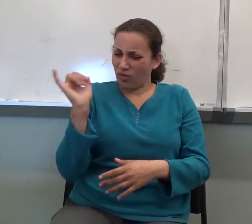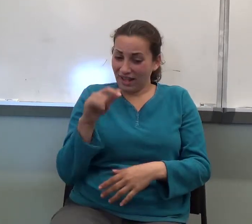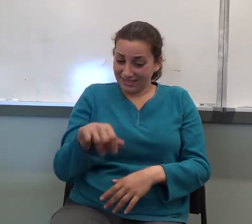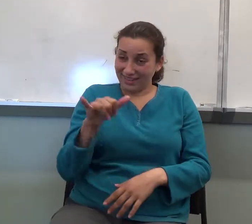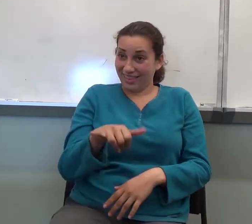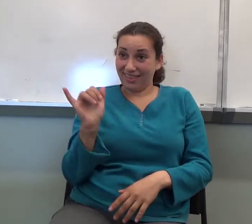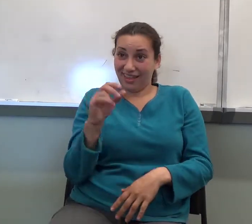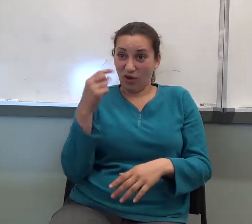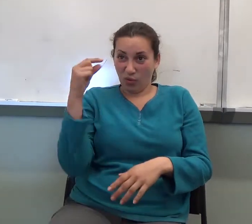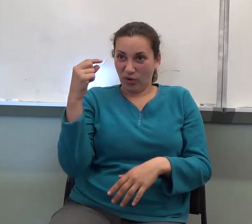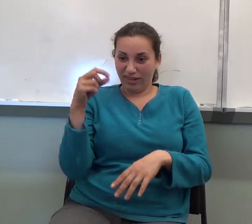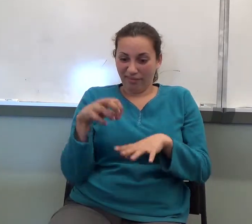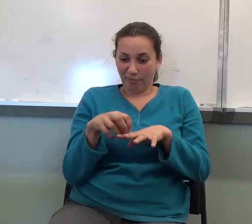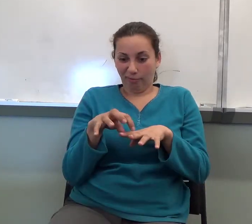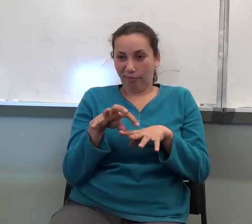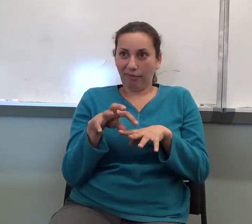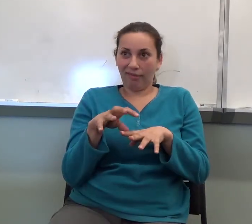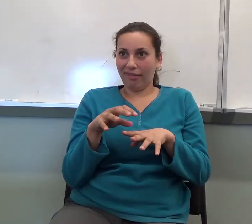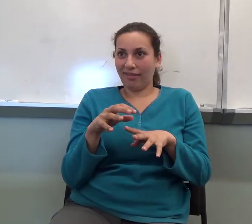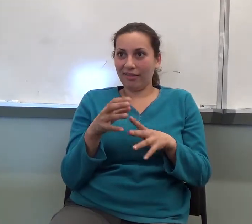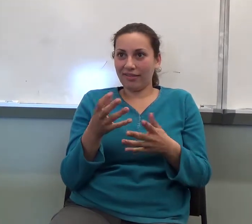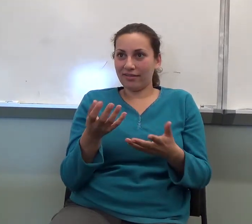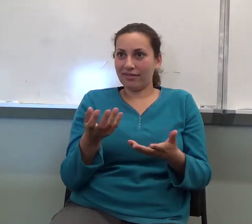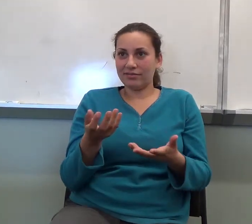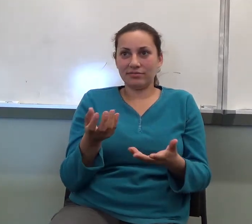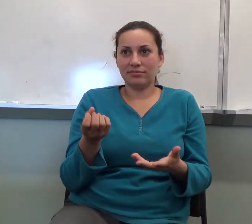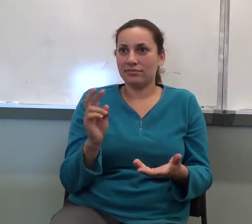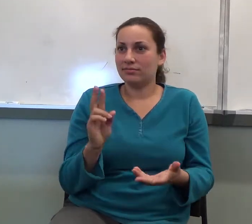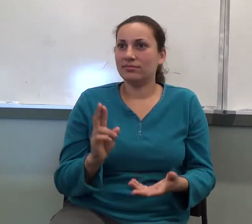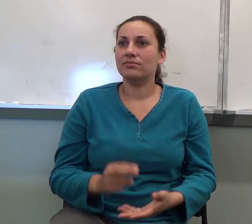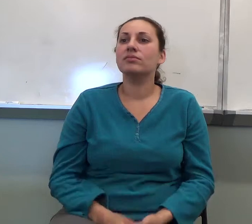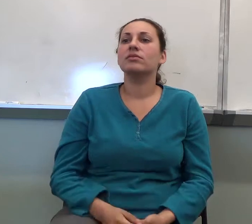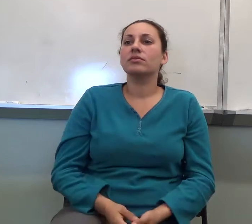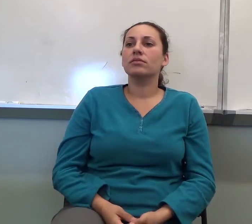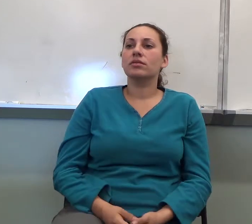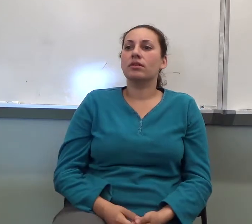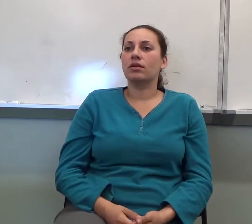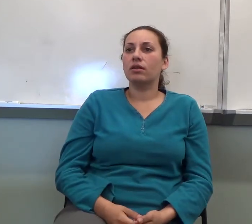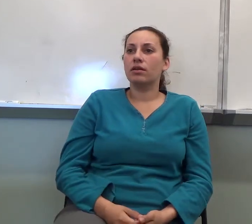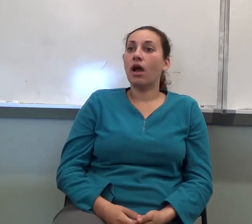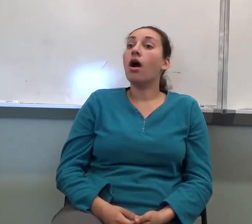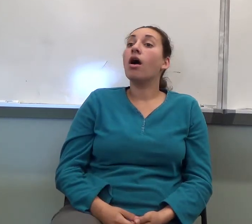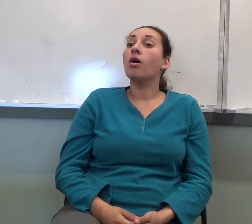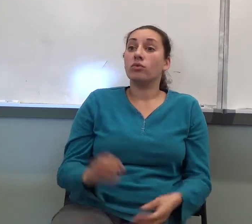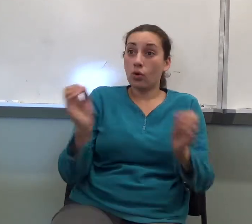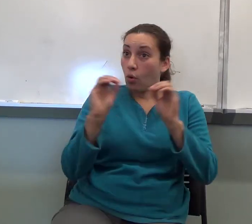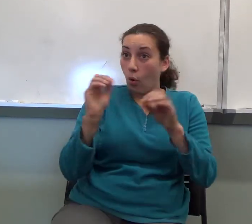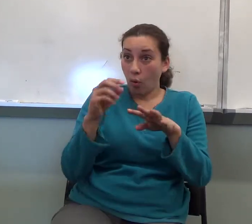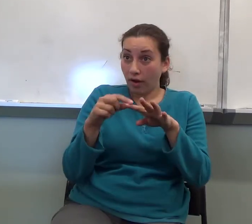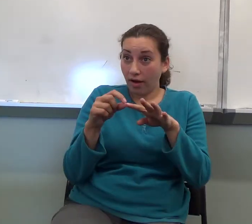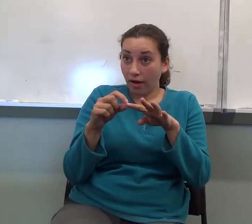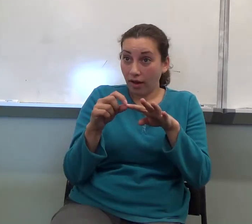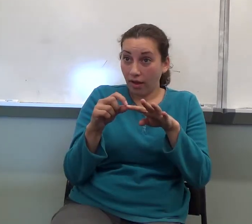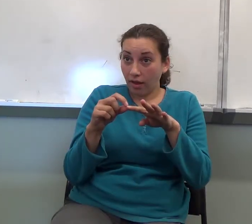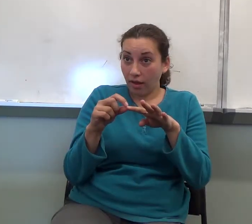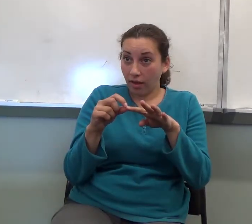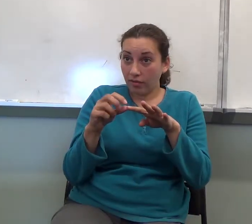0.45 kilograms. And that's an approximate. Okay. All right, so we're going to have to